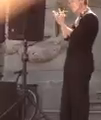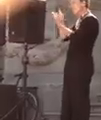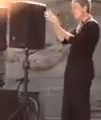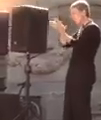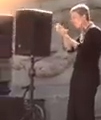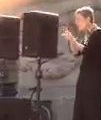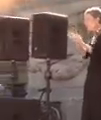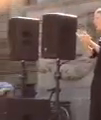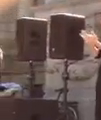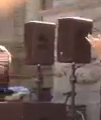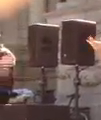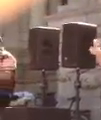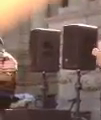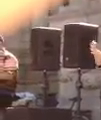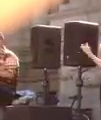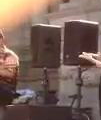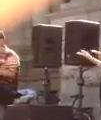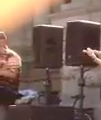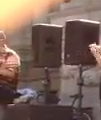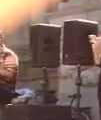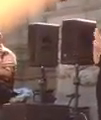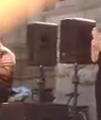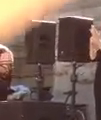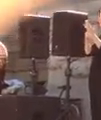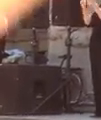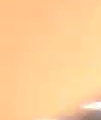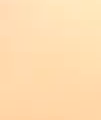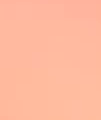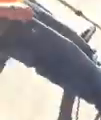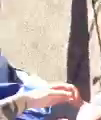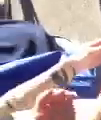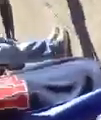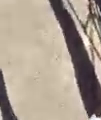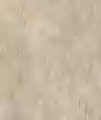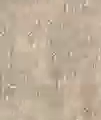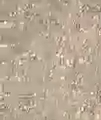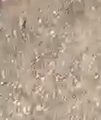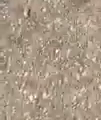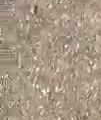don't you wonder what is near? Woo! Nick P, baby!